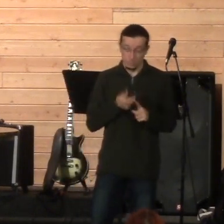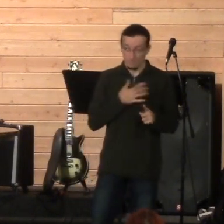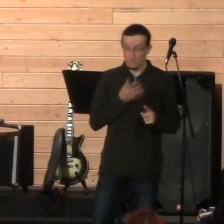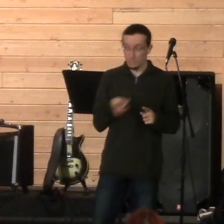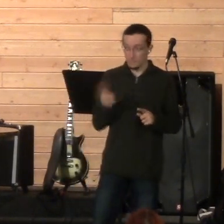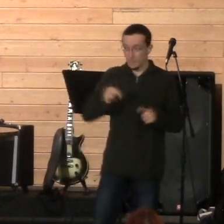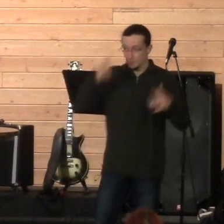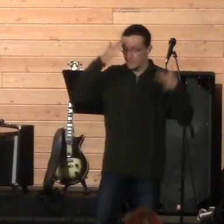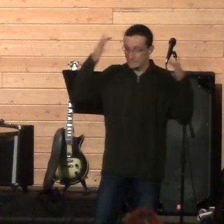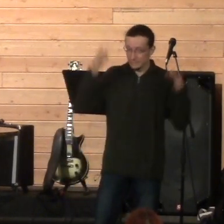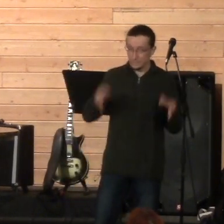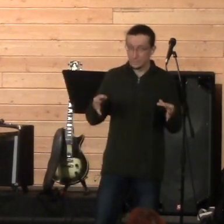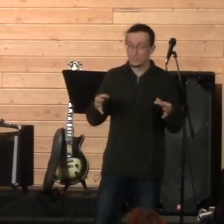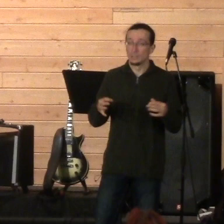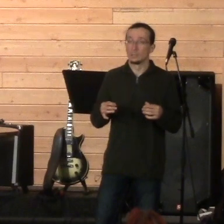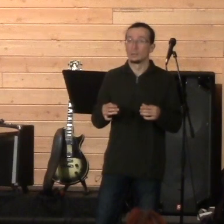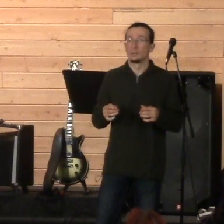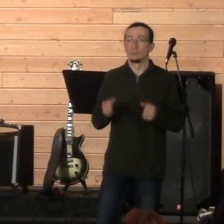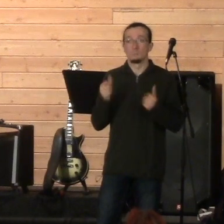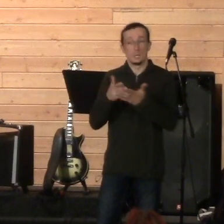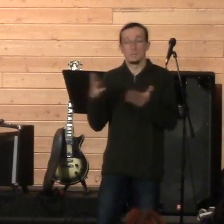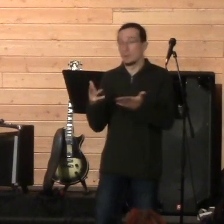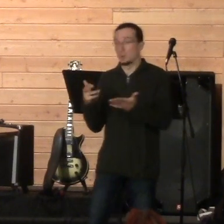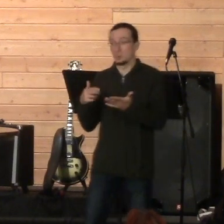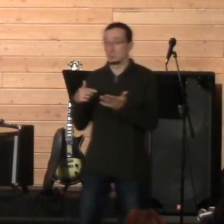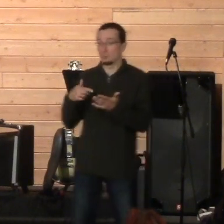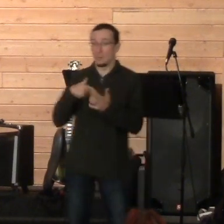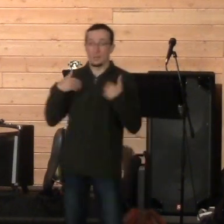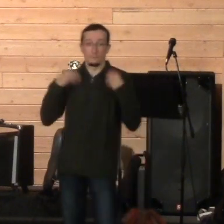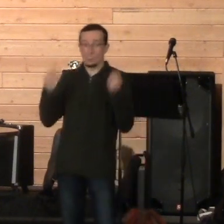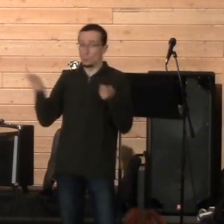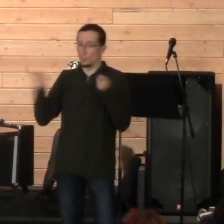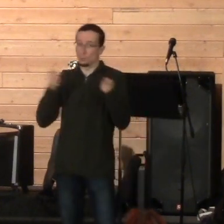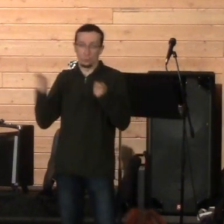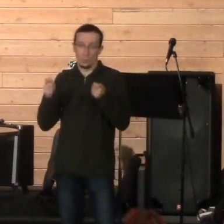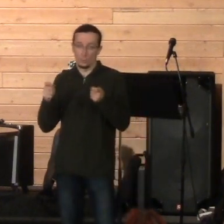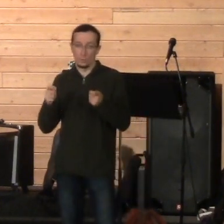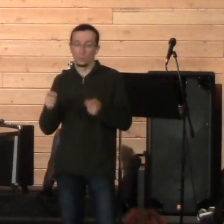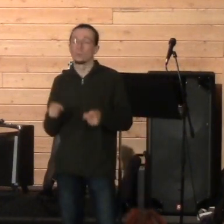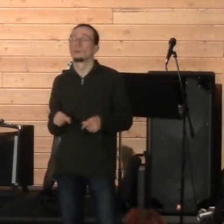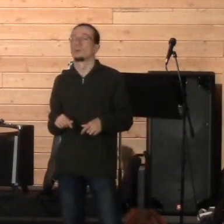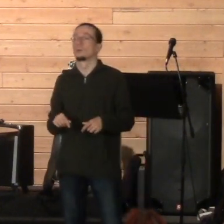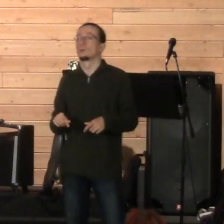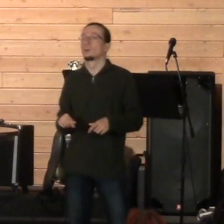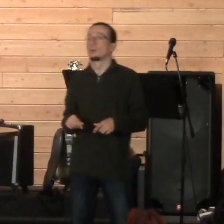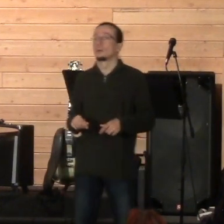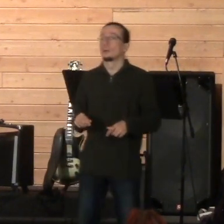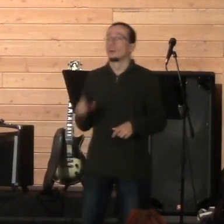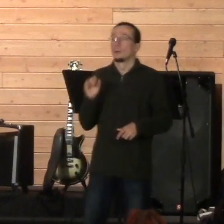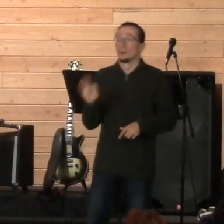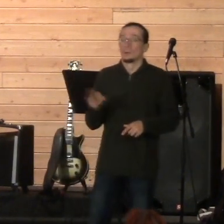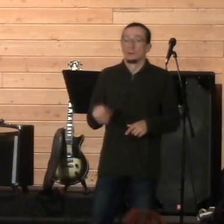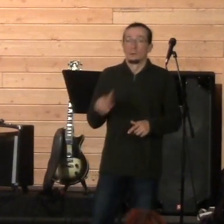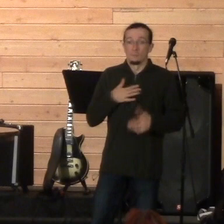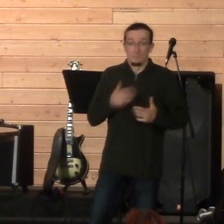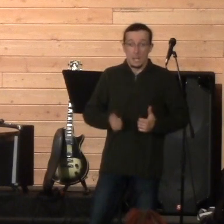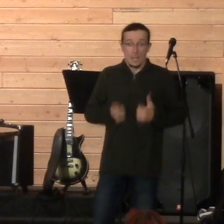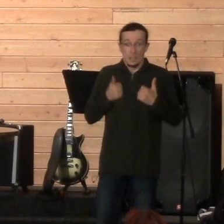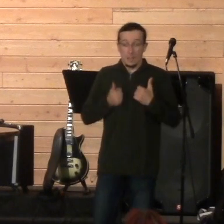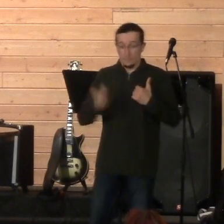decisions. A lot of them are things that were out of my control. And if you looked at my